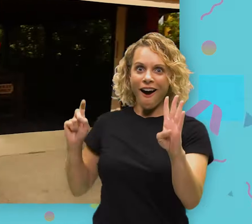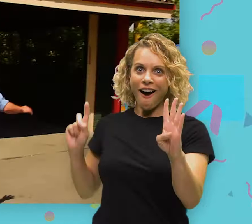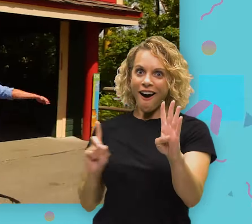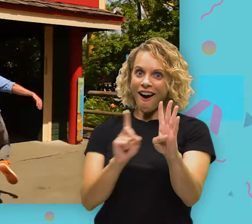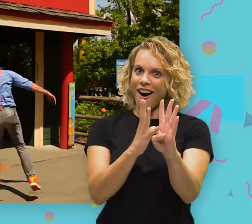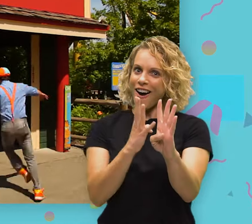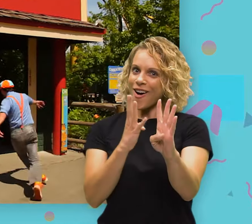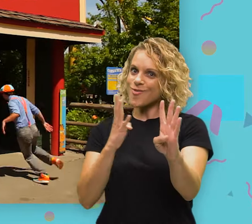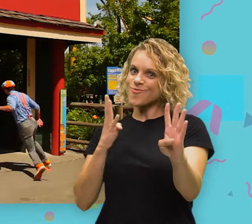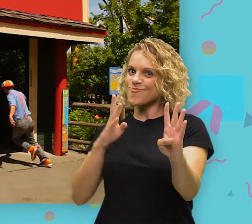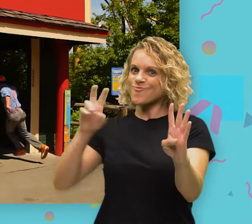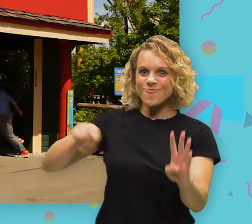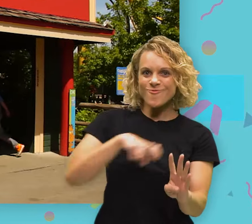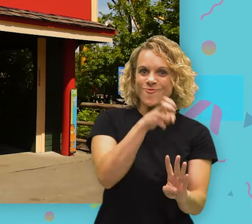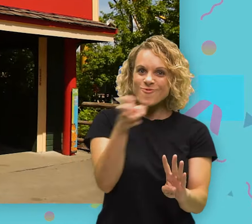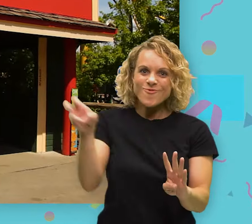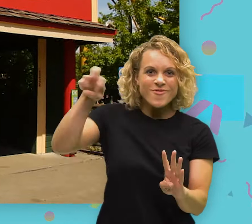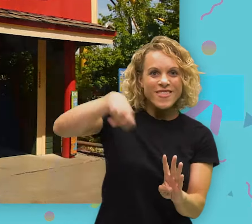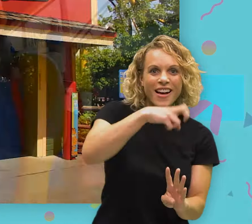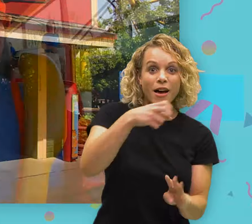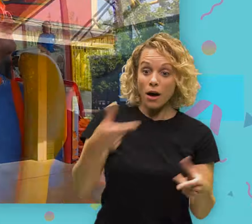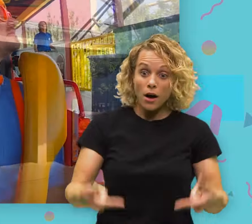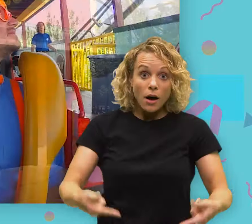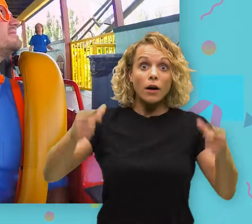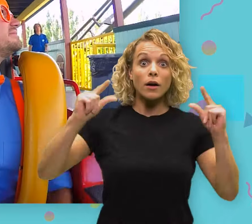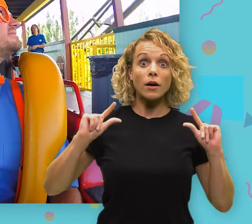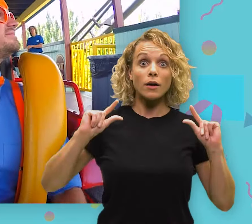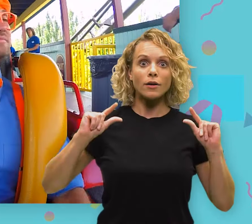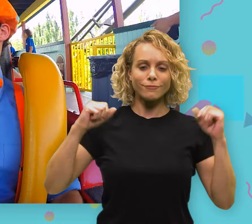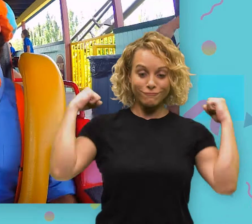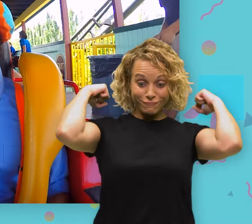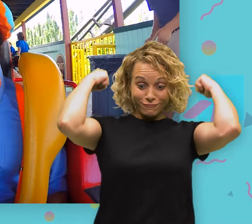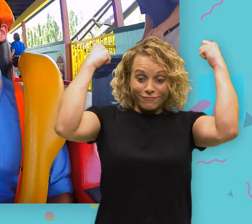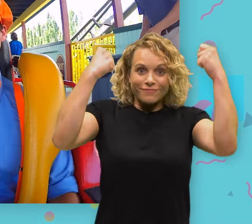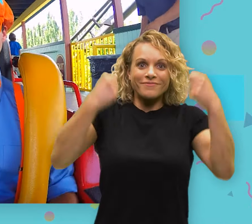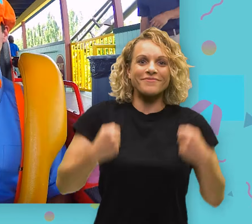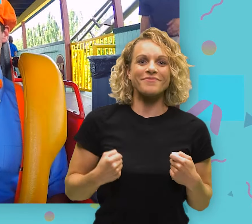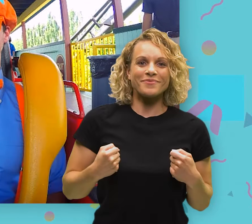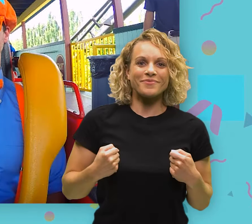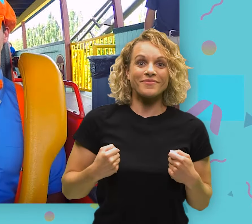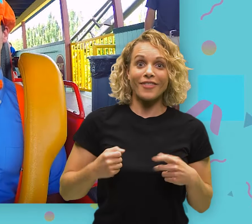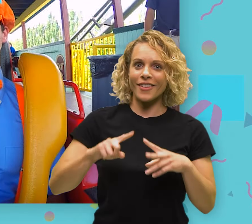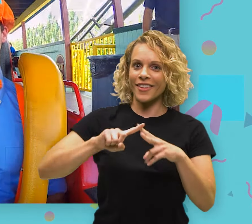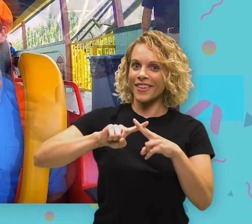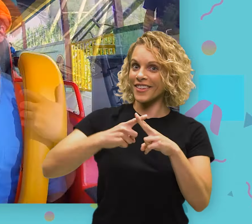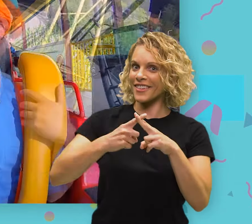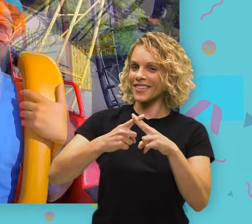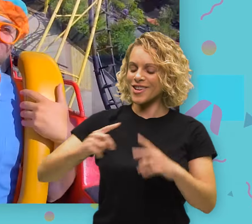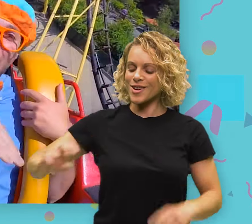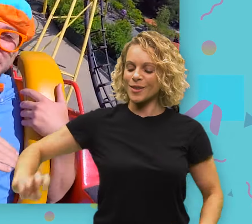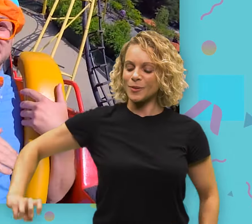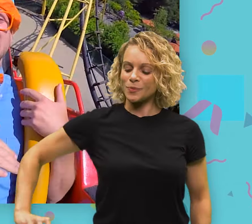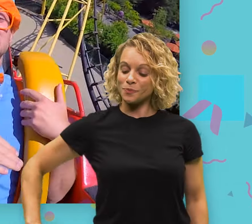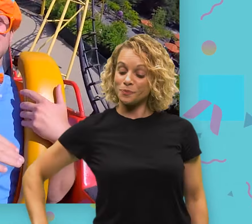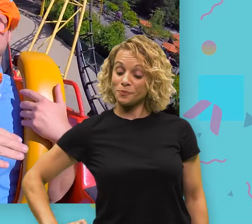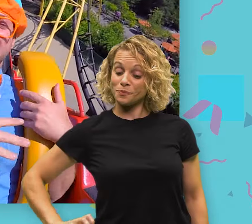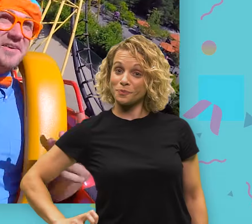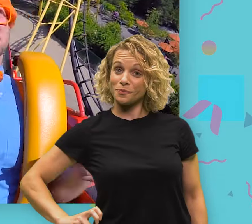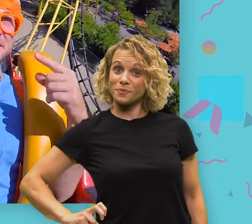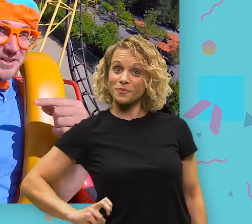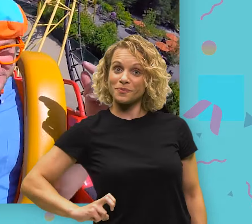get in line for the roller coaster. It's our turn, let's strap in and let's begin